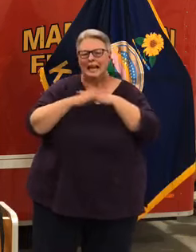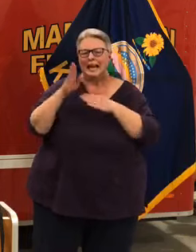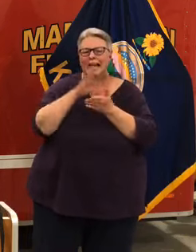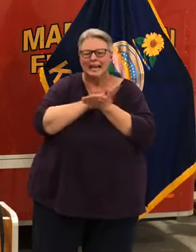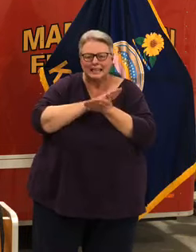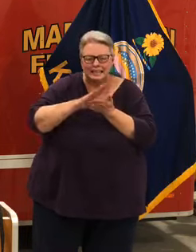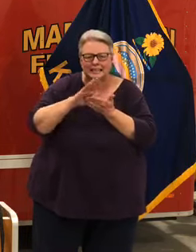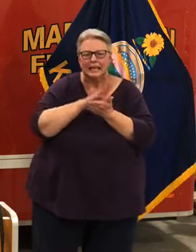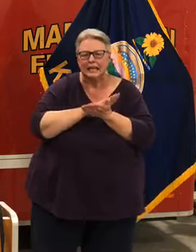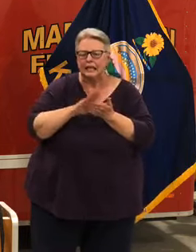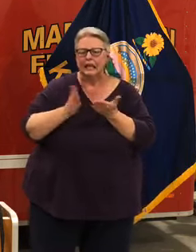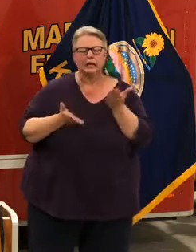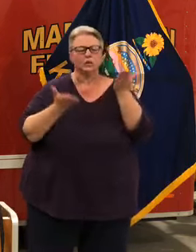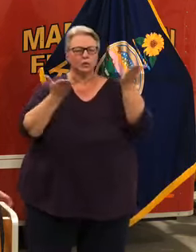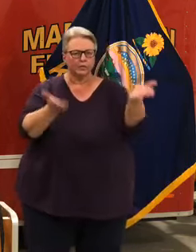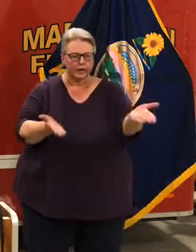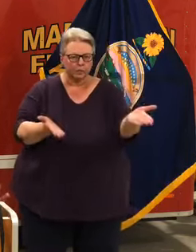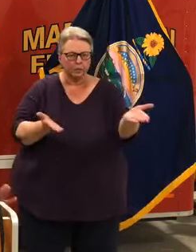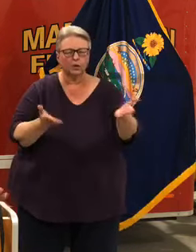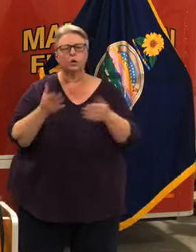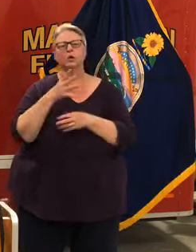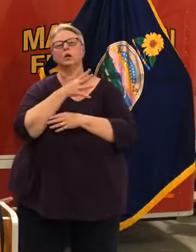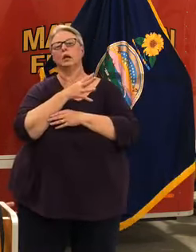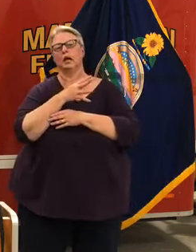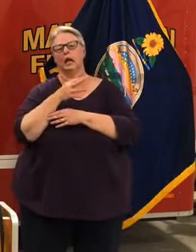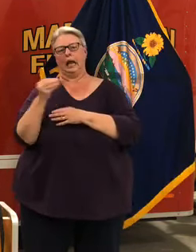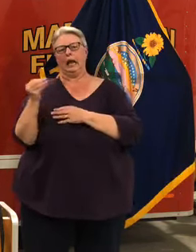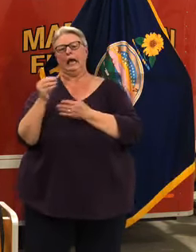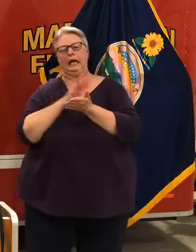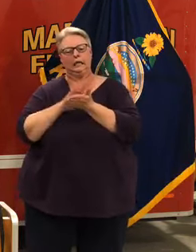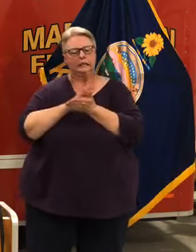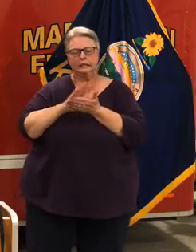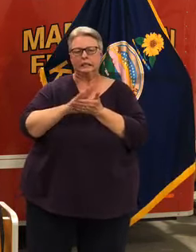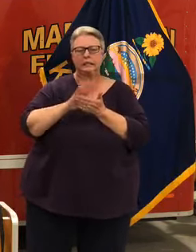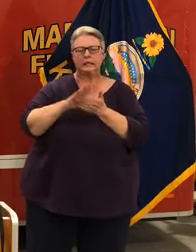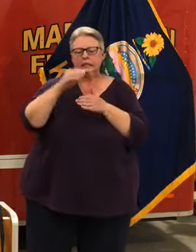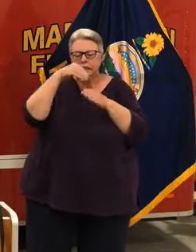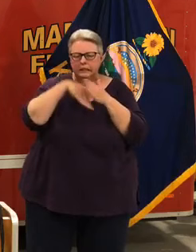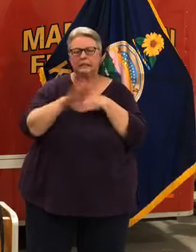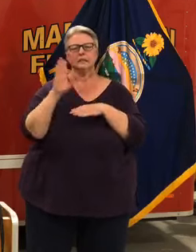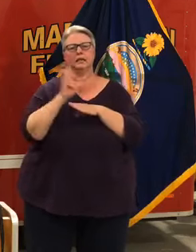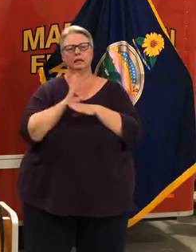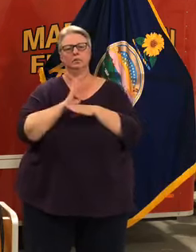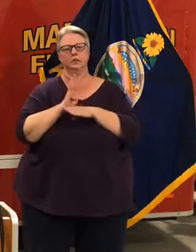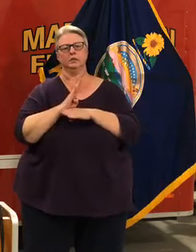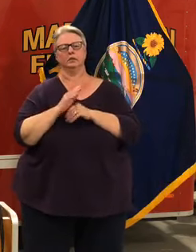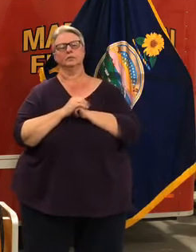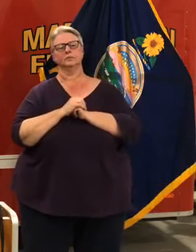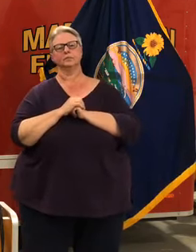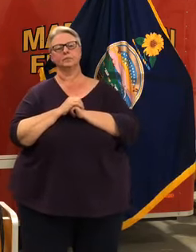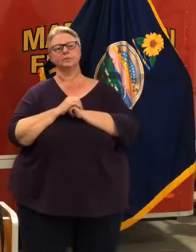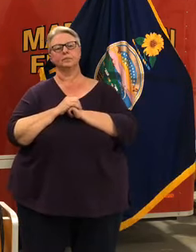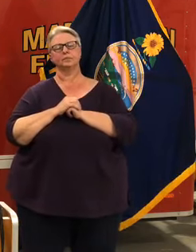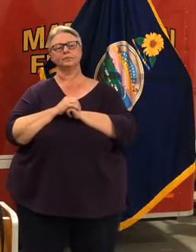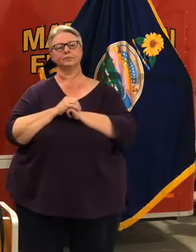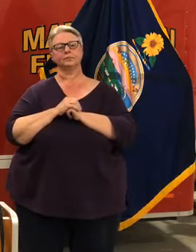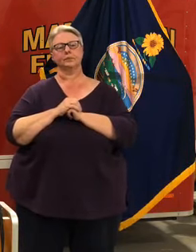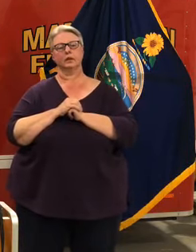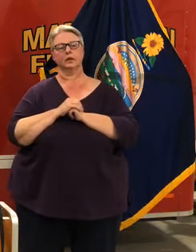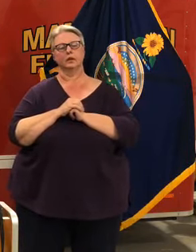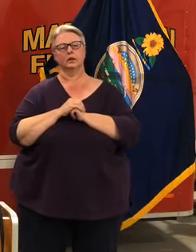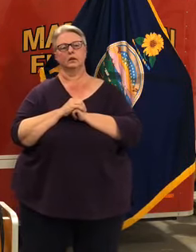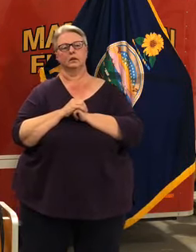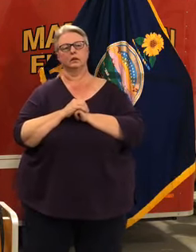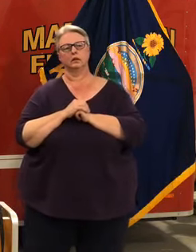sanitizer available for people, as well as sanitizing your work location. And then I have a question regarding, on my